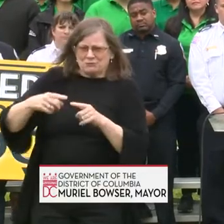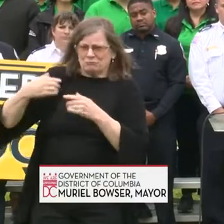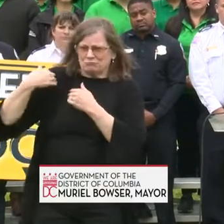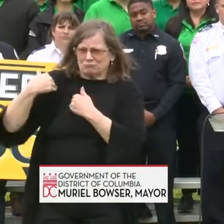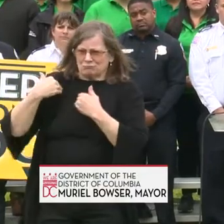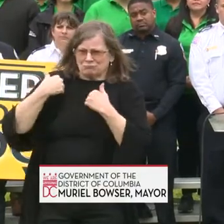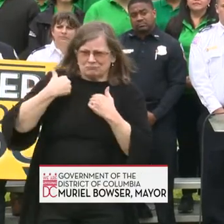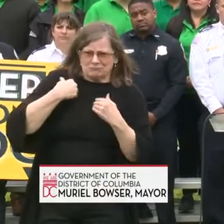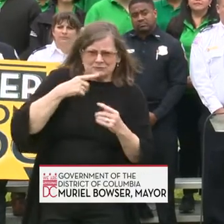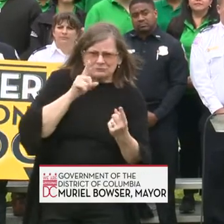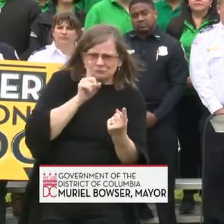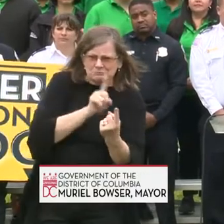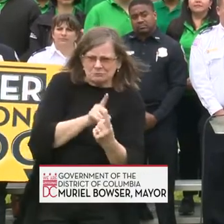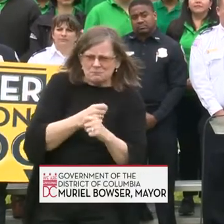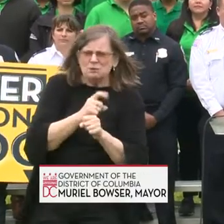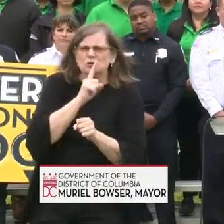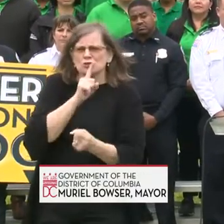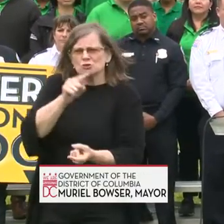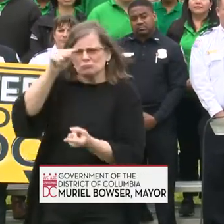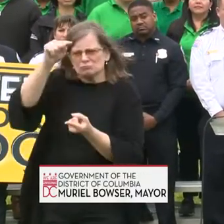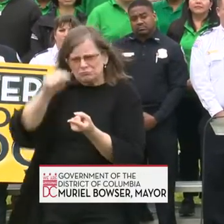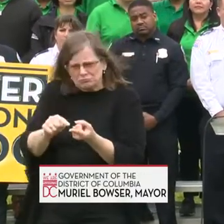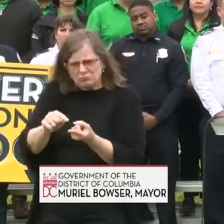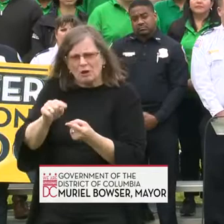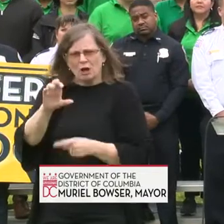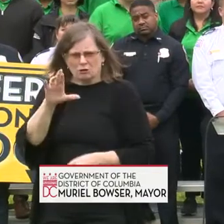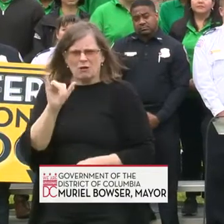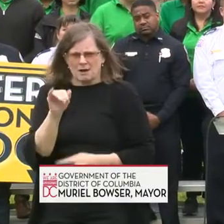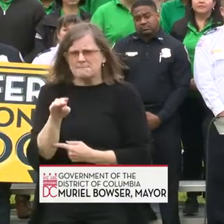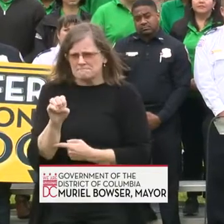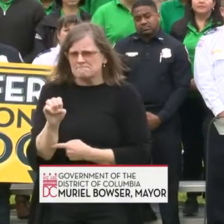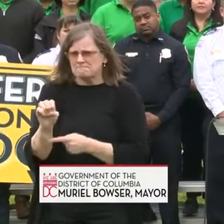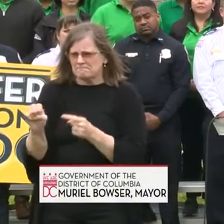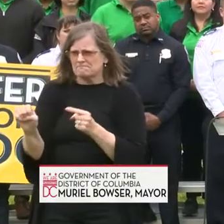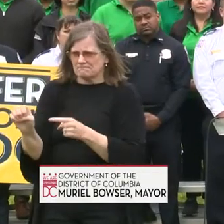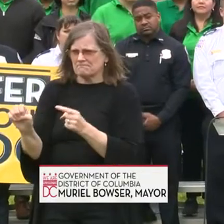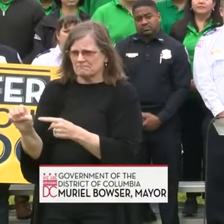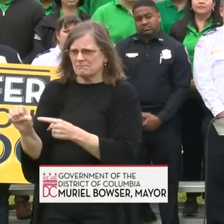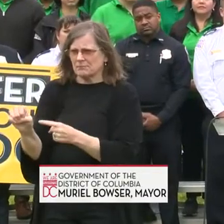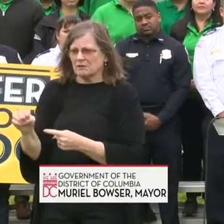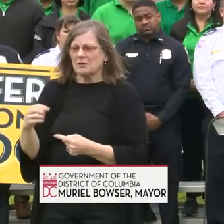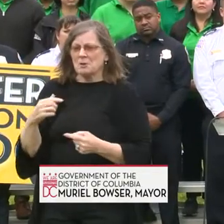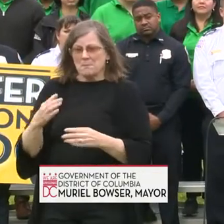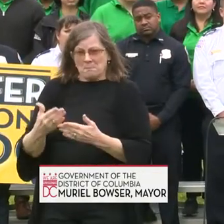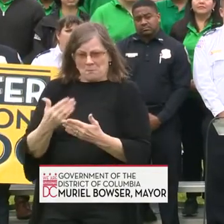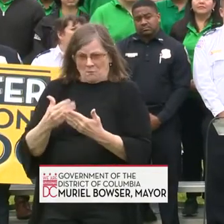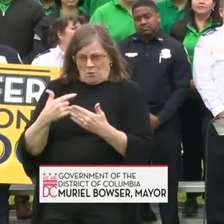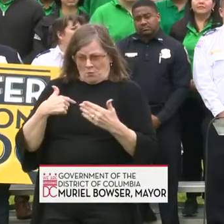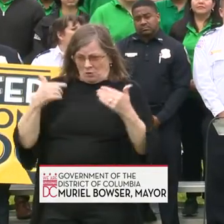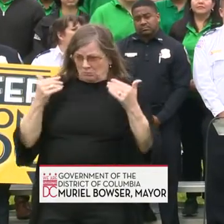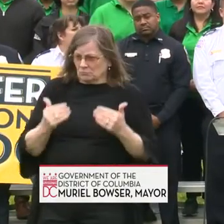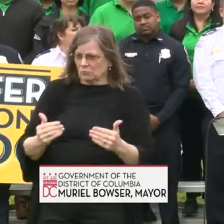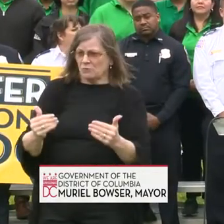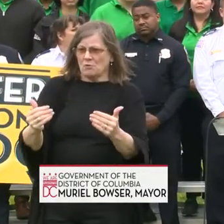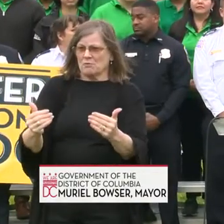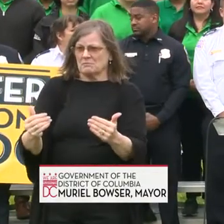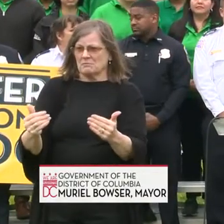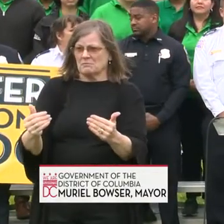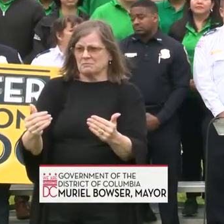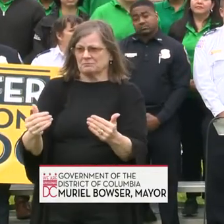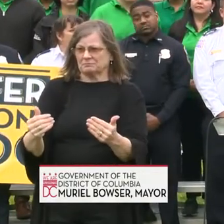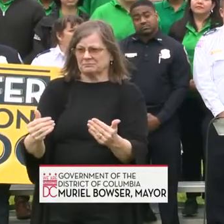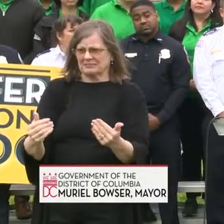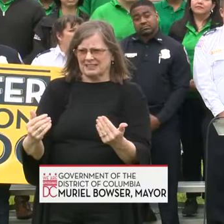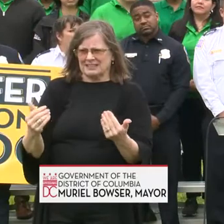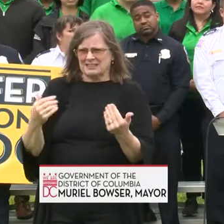crime in these areas and working with residents. But before we do that, I have a challenge for